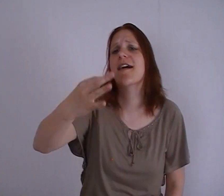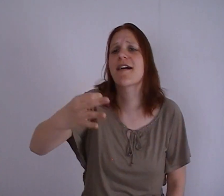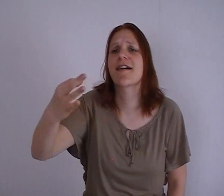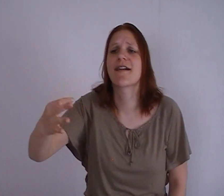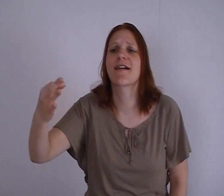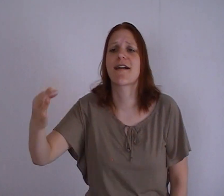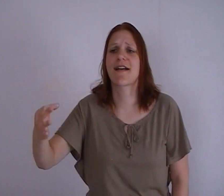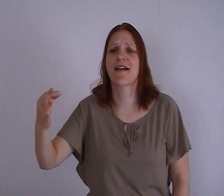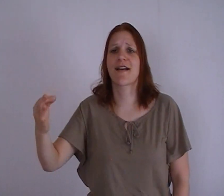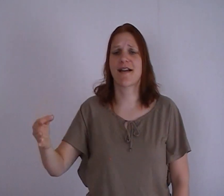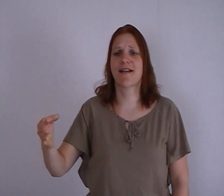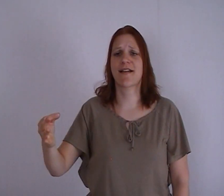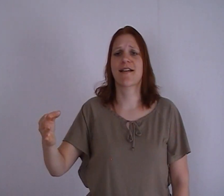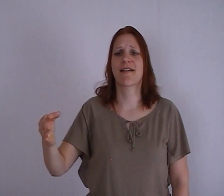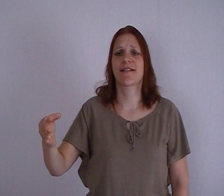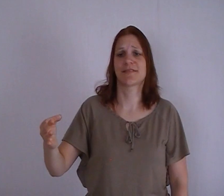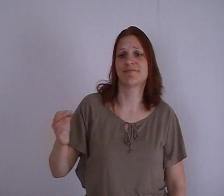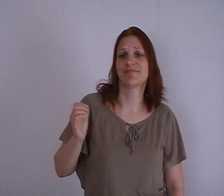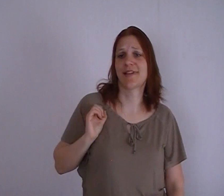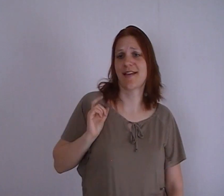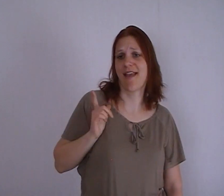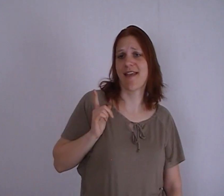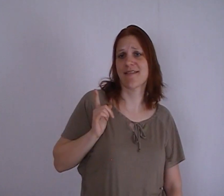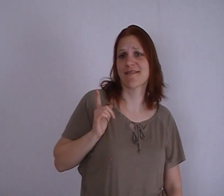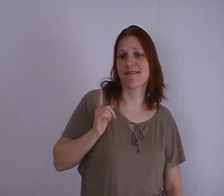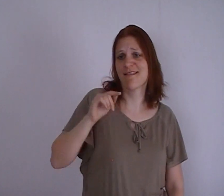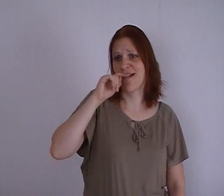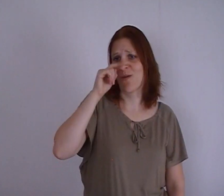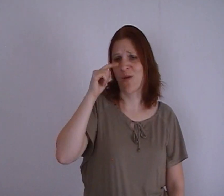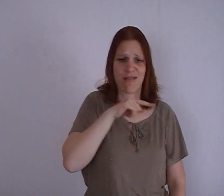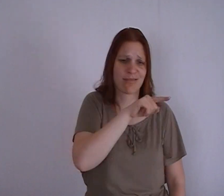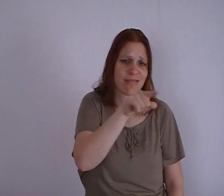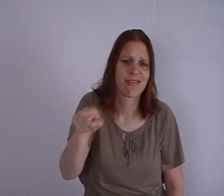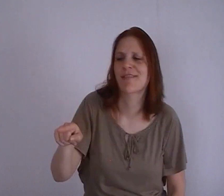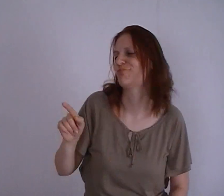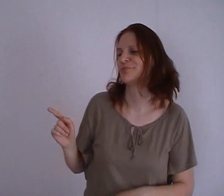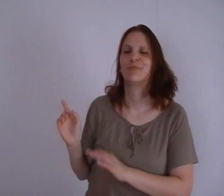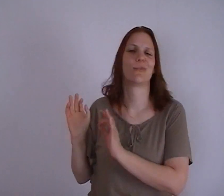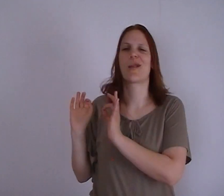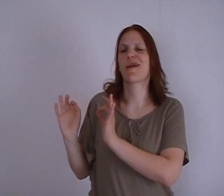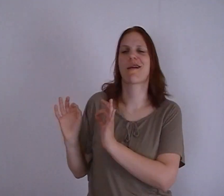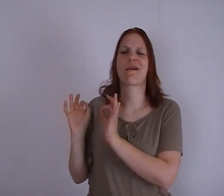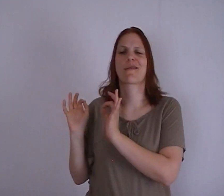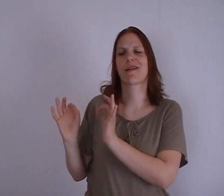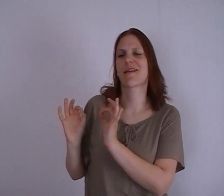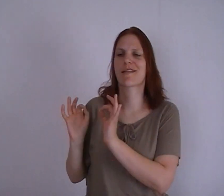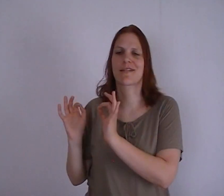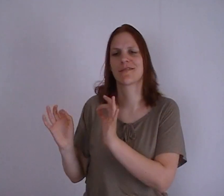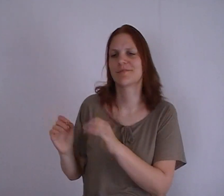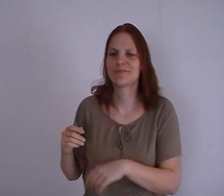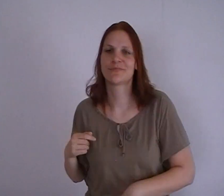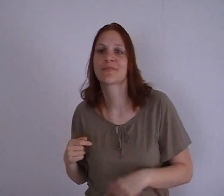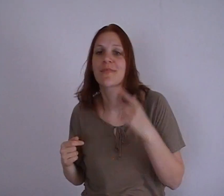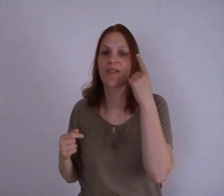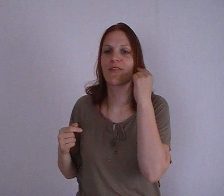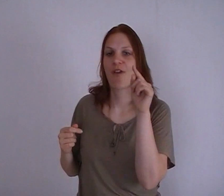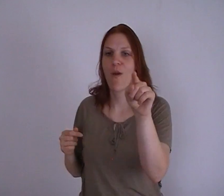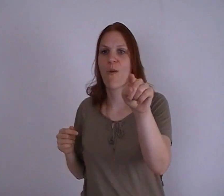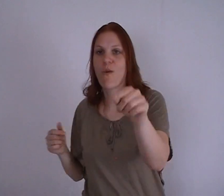Baby don't care for. He don't care for high tone places. Liz Taylor